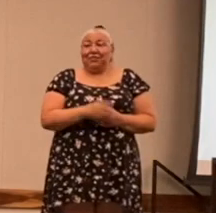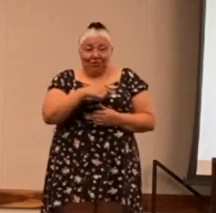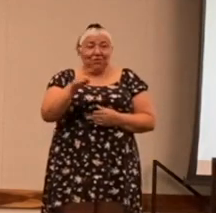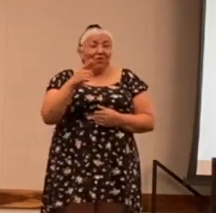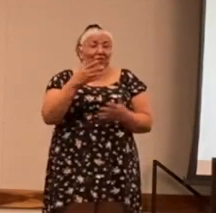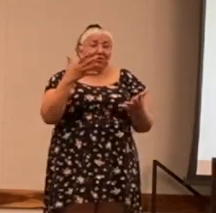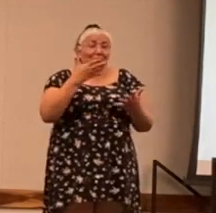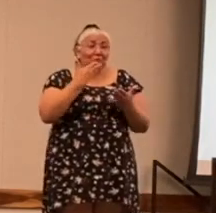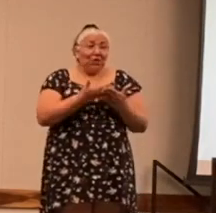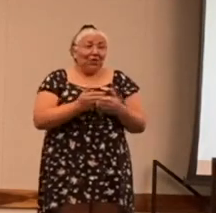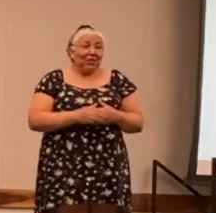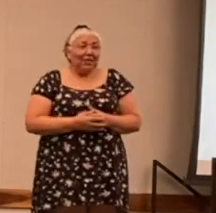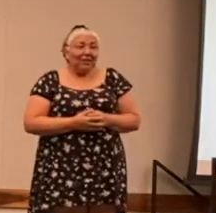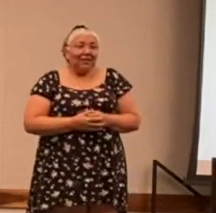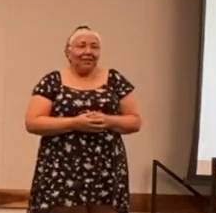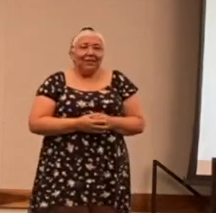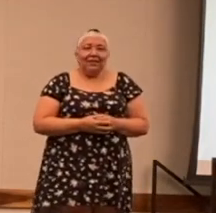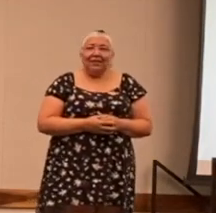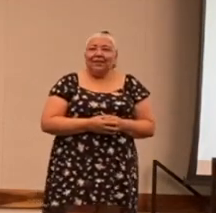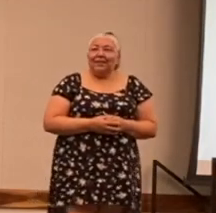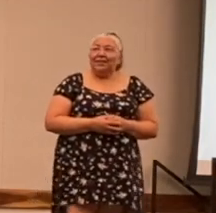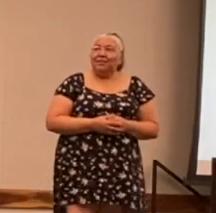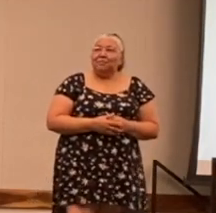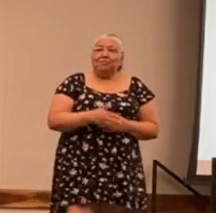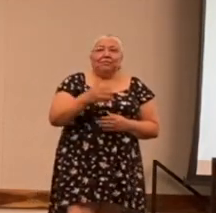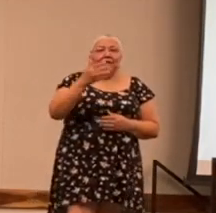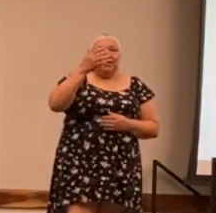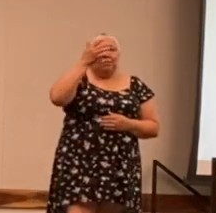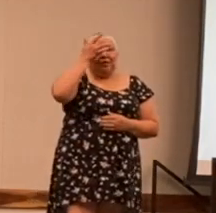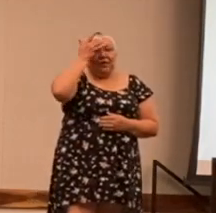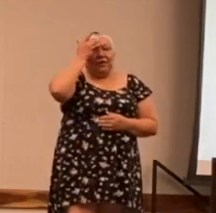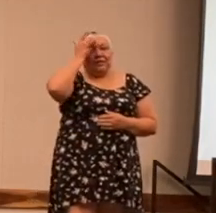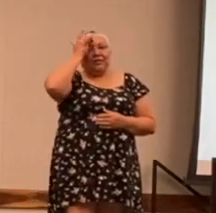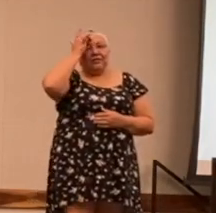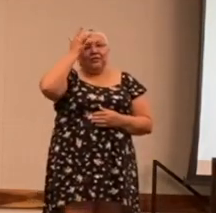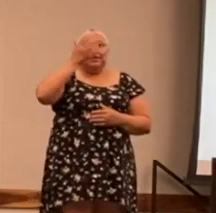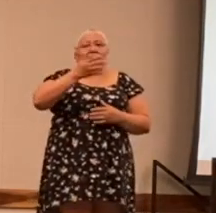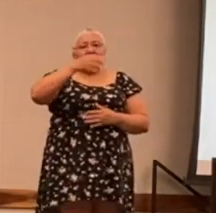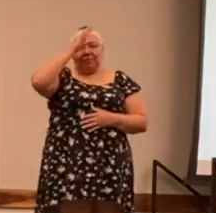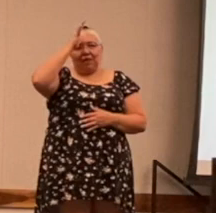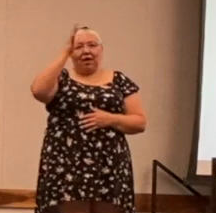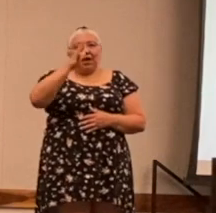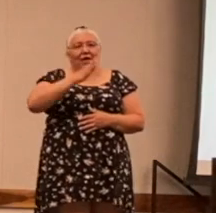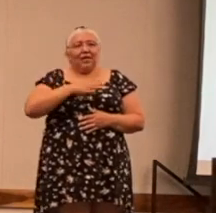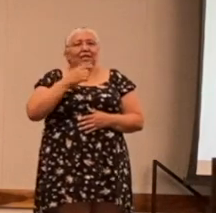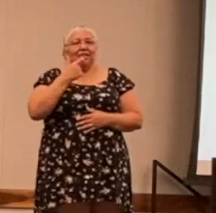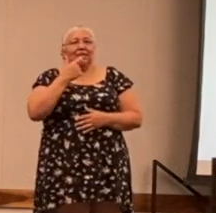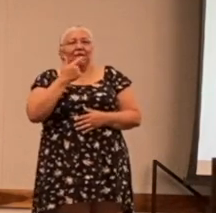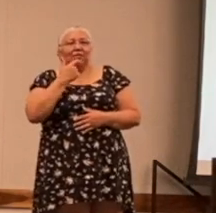are getting pretty good at this, right? Wise men say